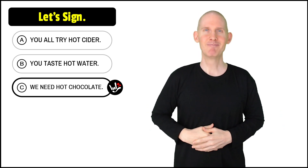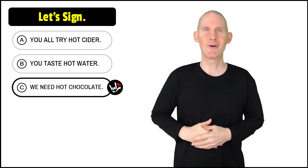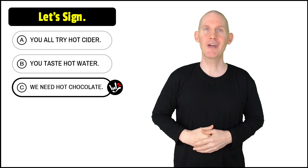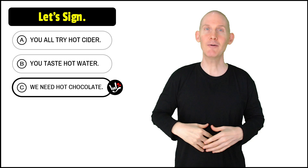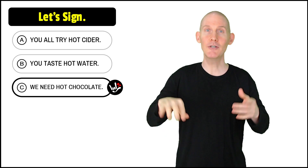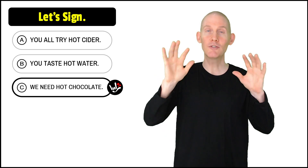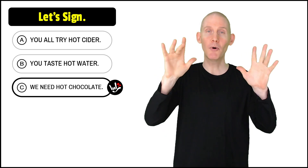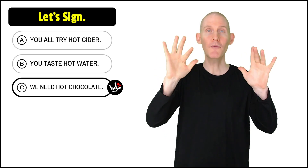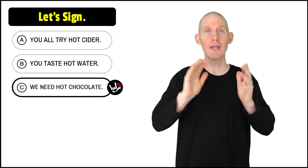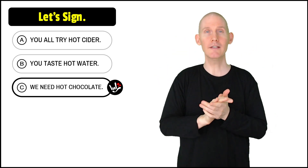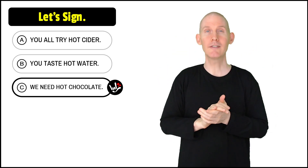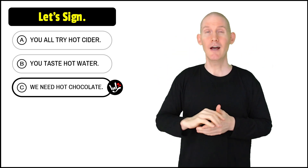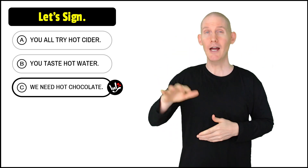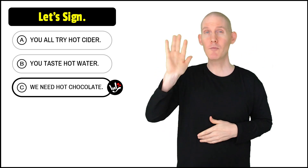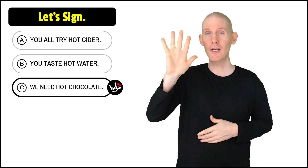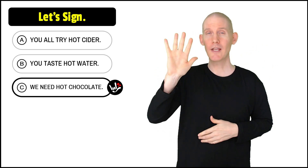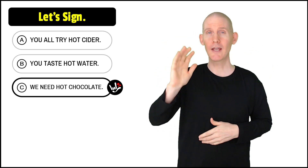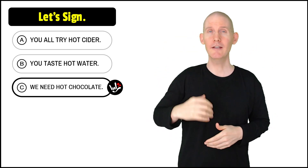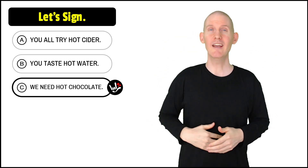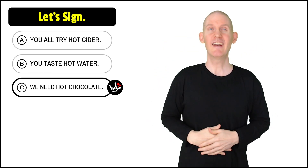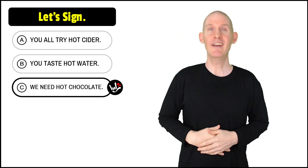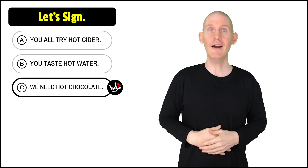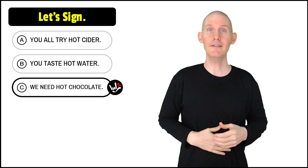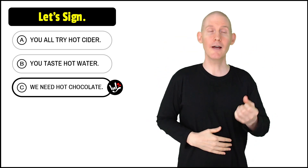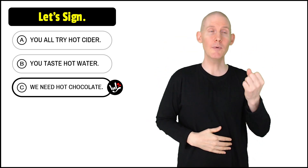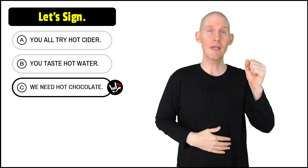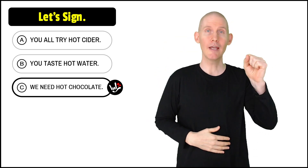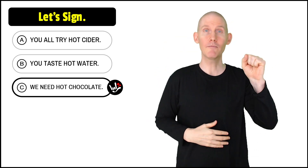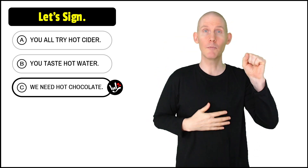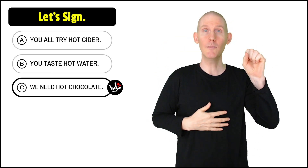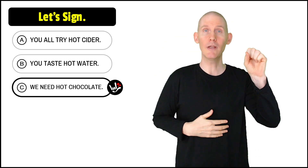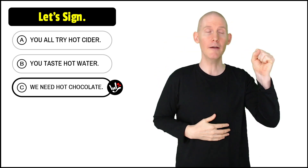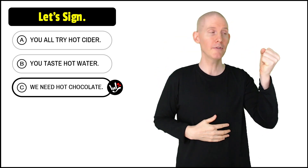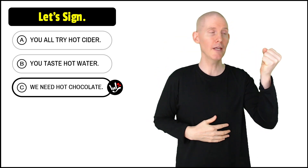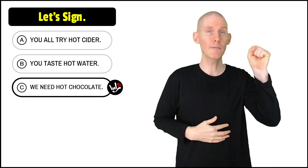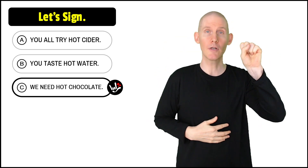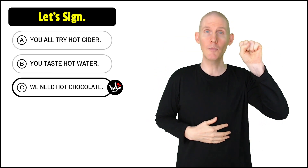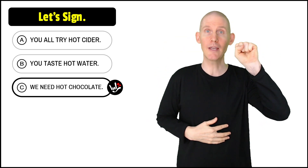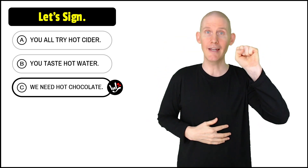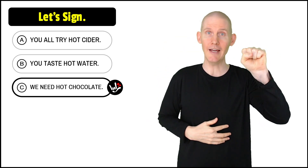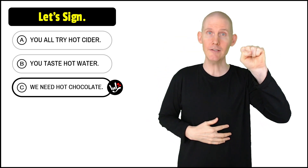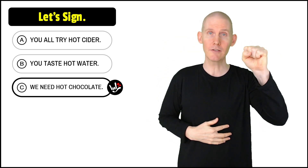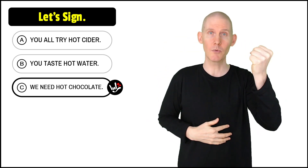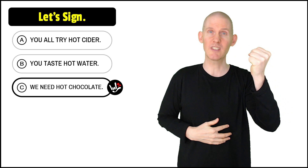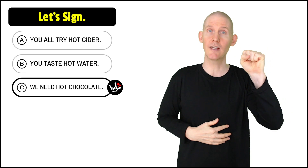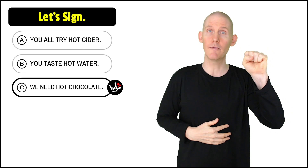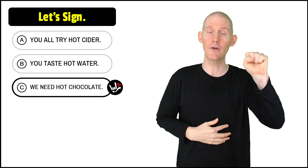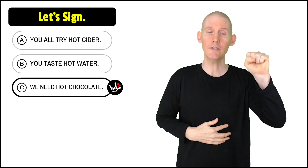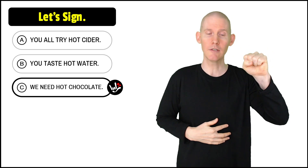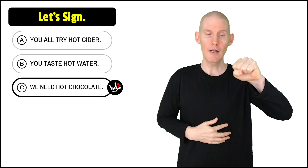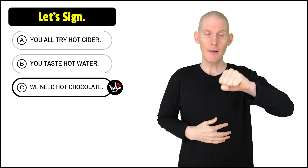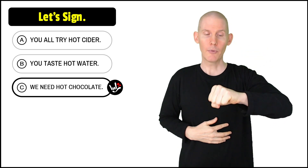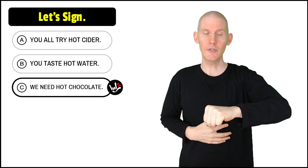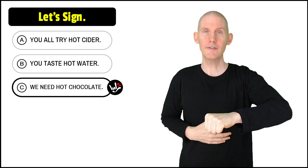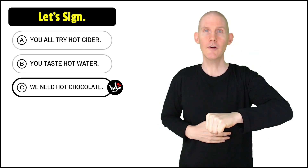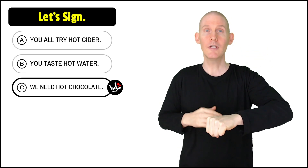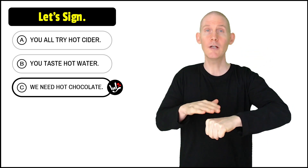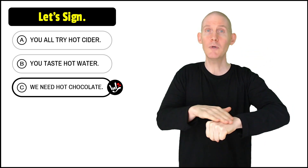Okay, we're going to use both hands. I'm right-handed. Non-dominant hand for me, my left hand. I'm going to make an S, or we could say a fist. Put it down here. We got a